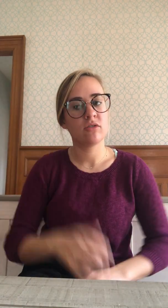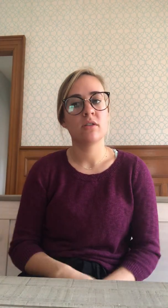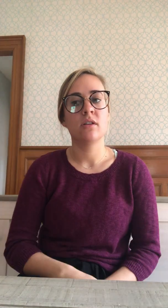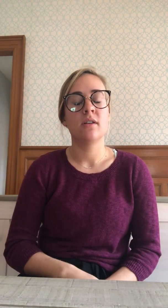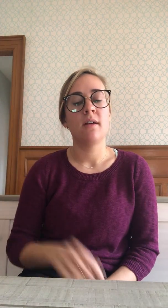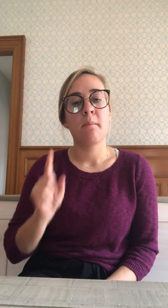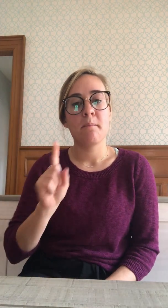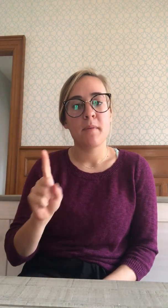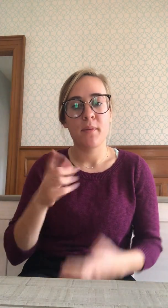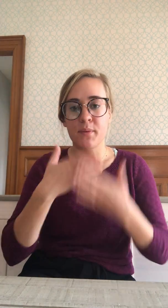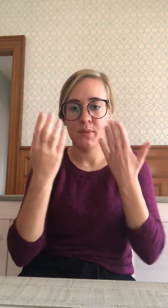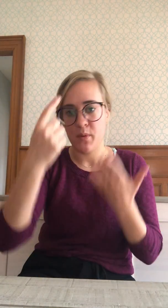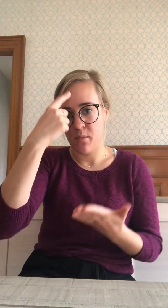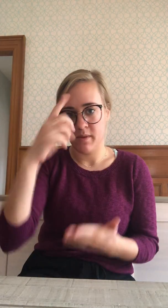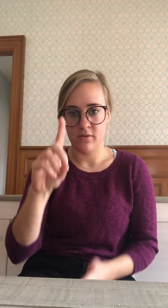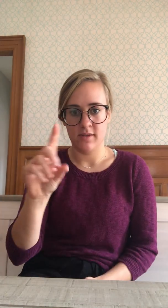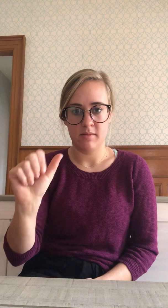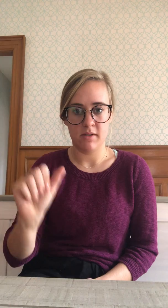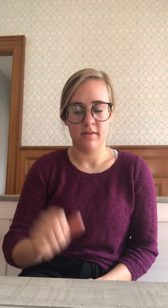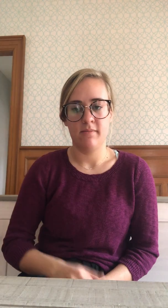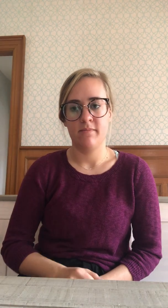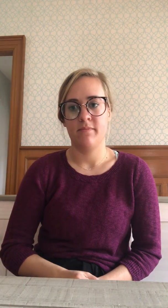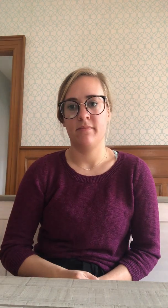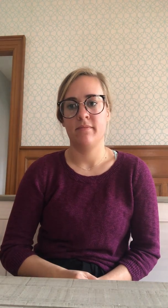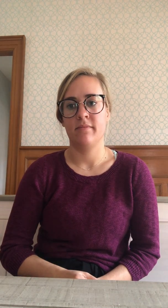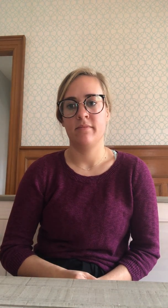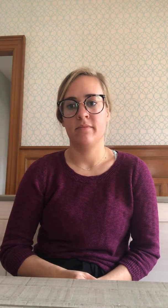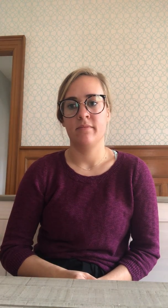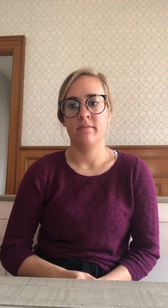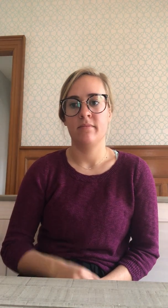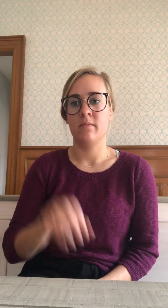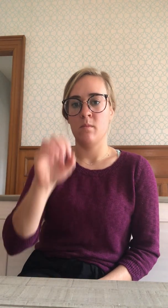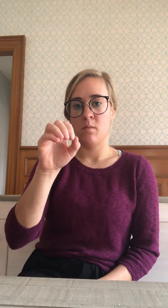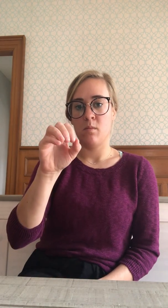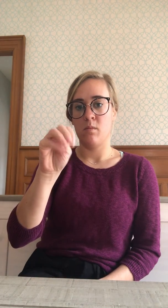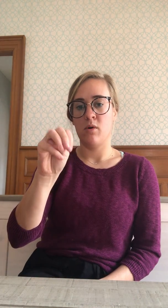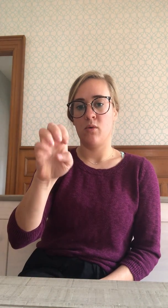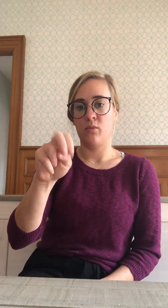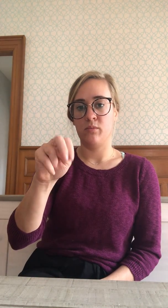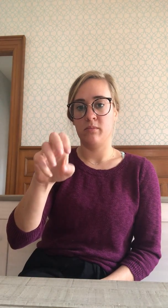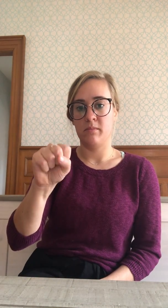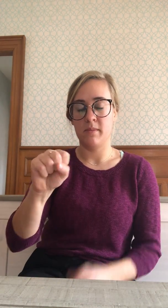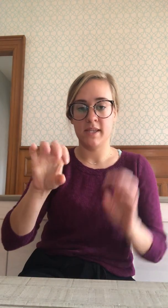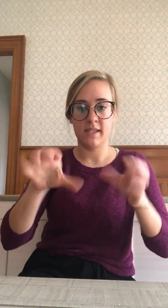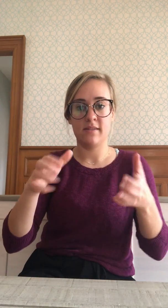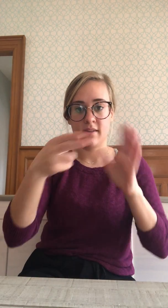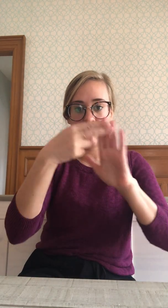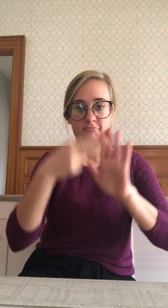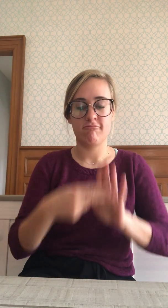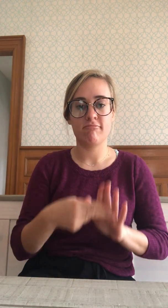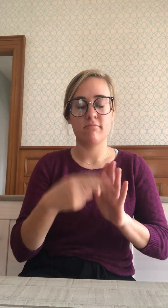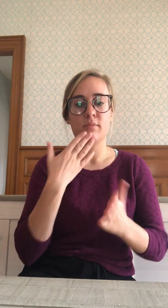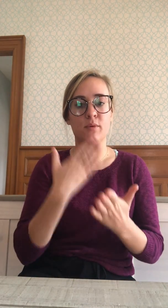there's no mental disabilities. The Omen's classification is a good way to remember what areas of the face are